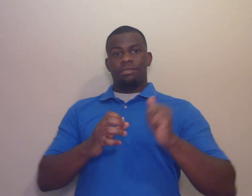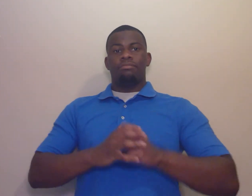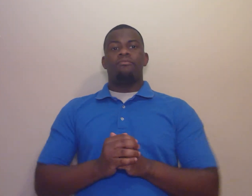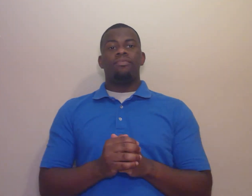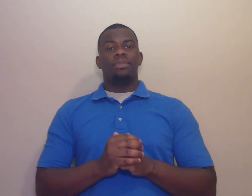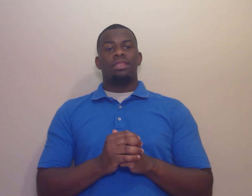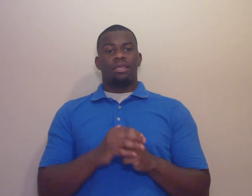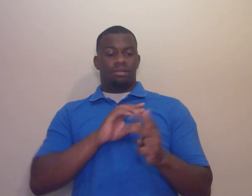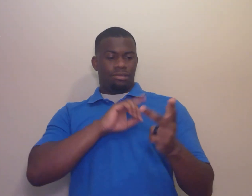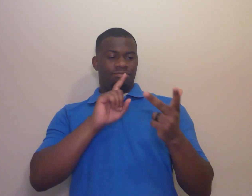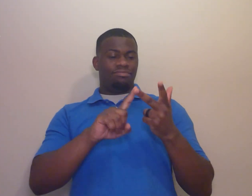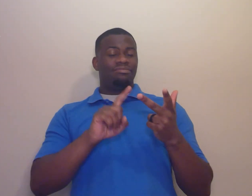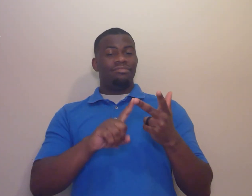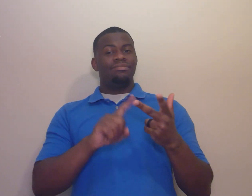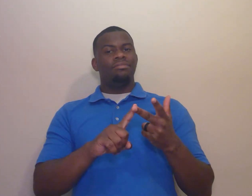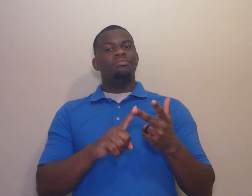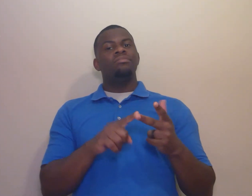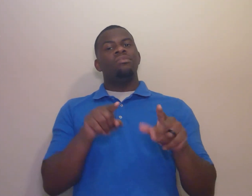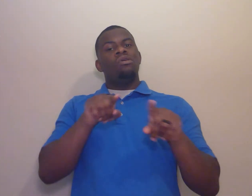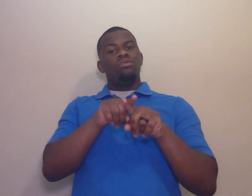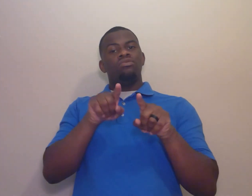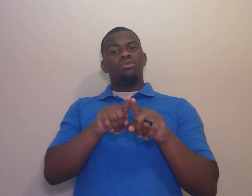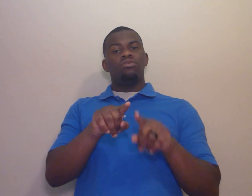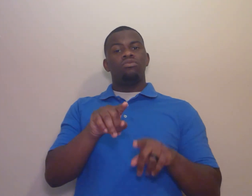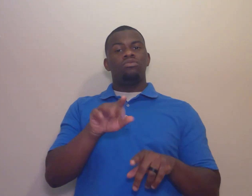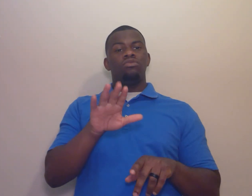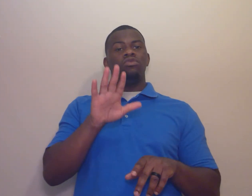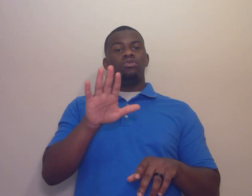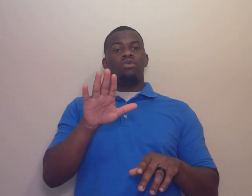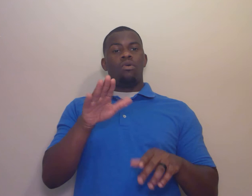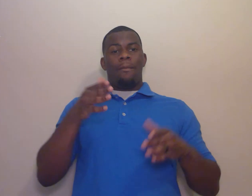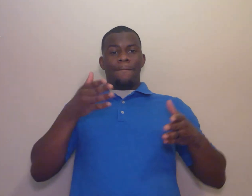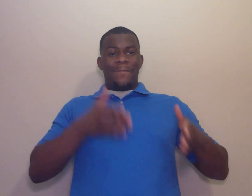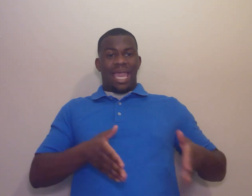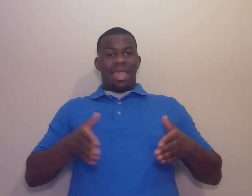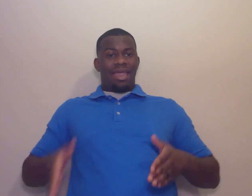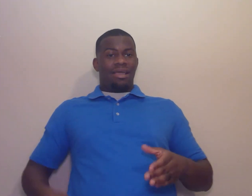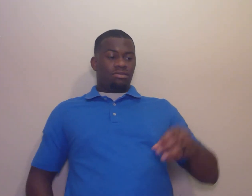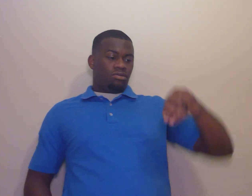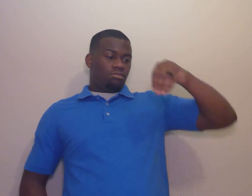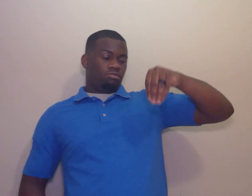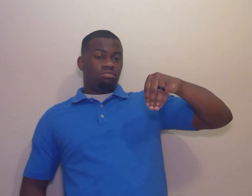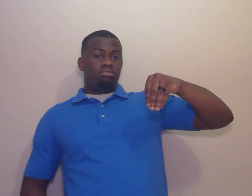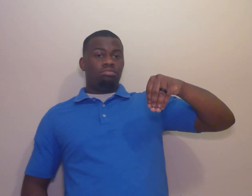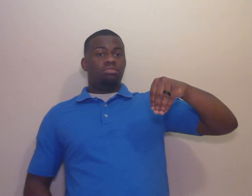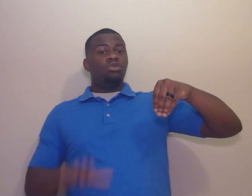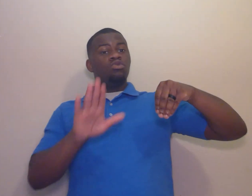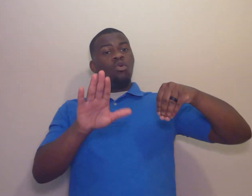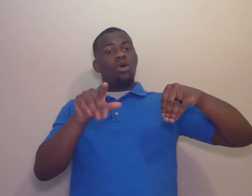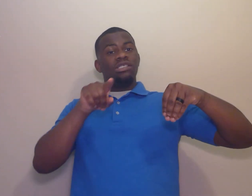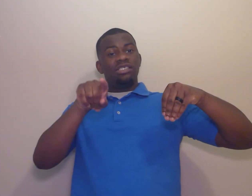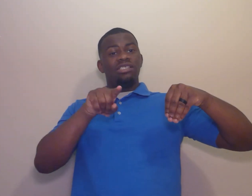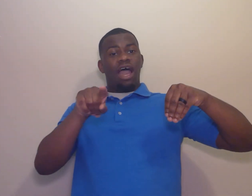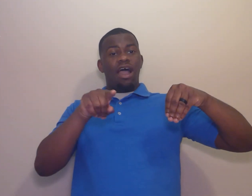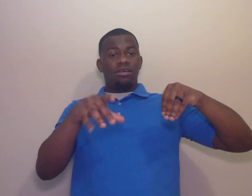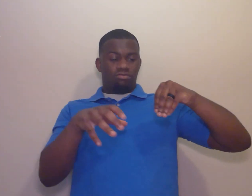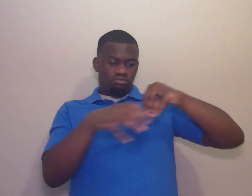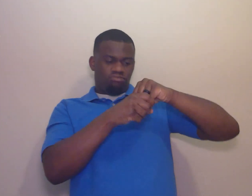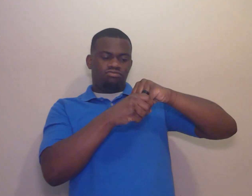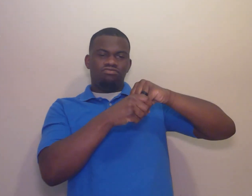statement, tucking your pants into your socks or boots helps too. When you're back indoors, showering within 2 hours and doing a full